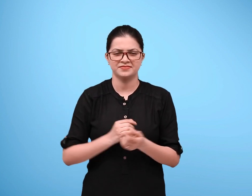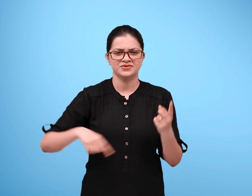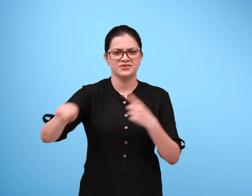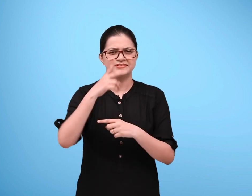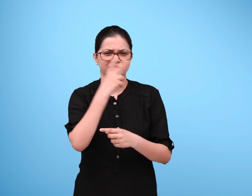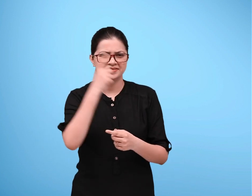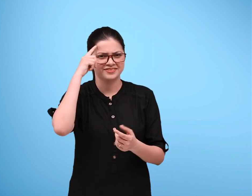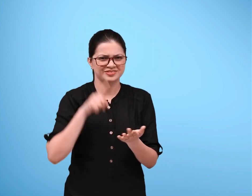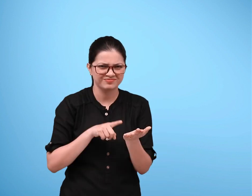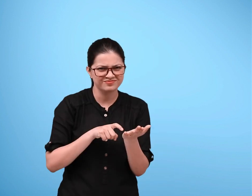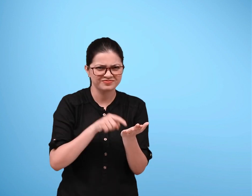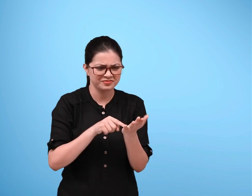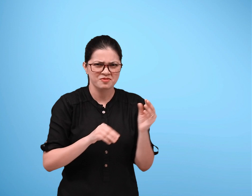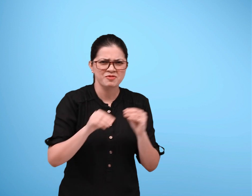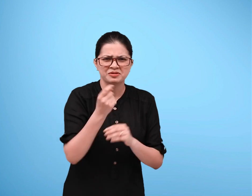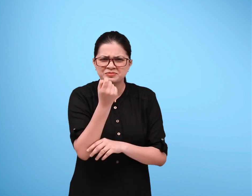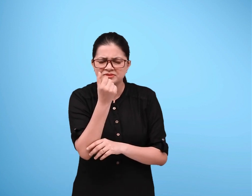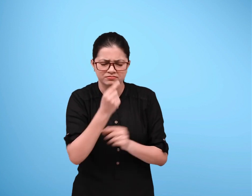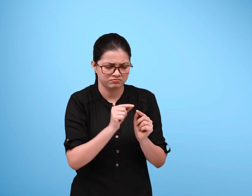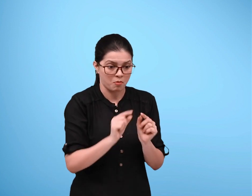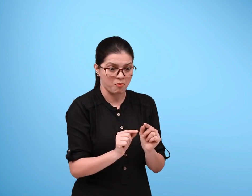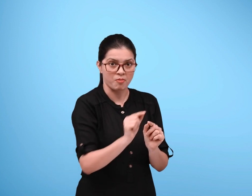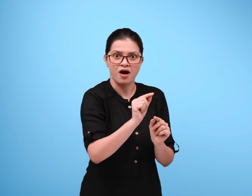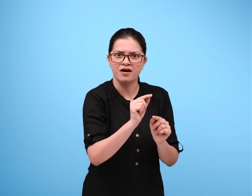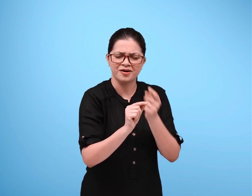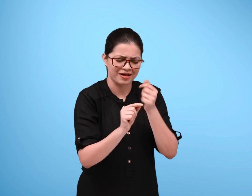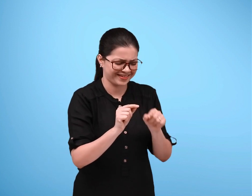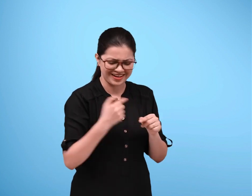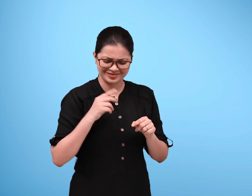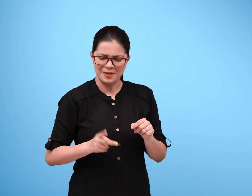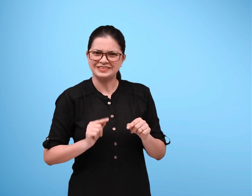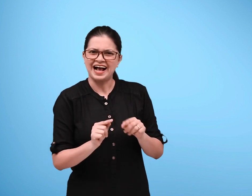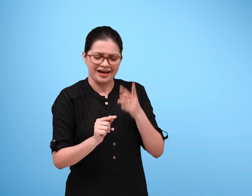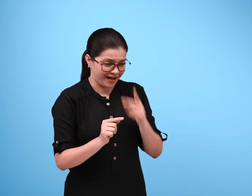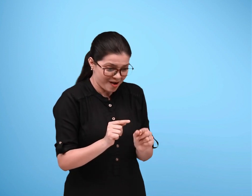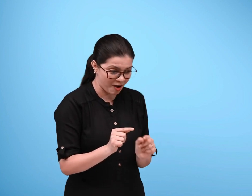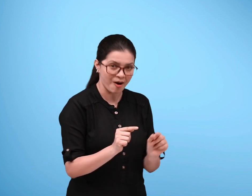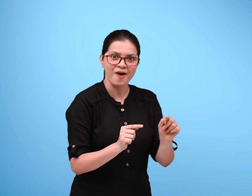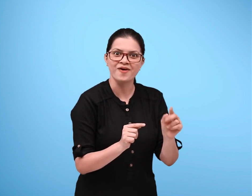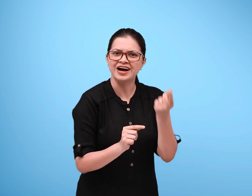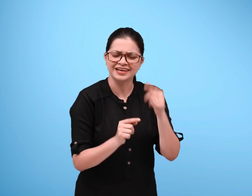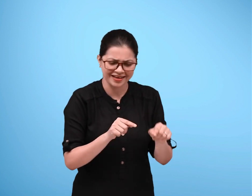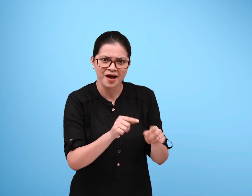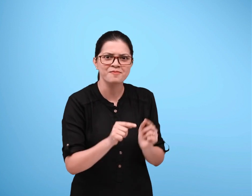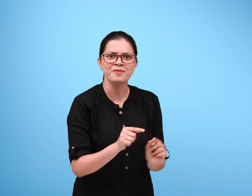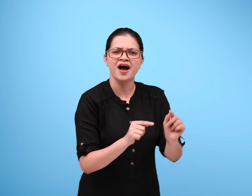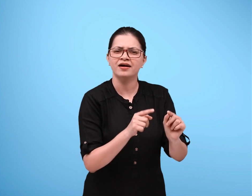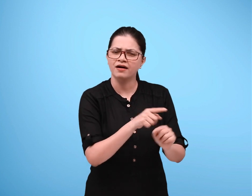Each point you have marked shows where the ant moved to in intervals of a few seconds.